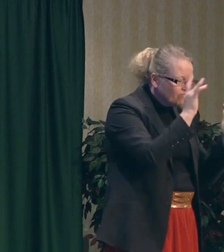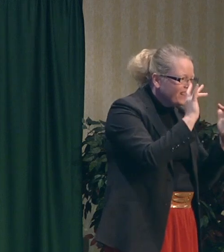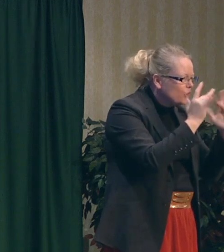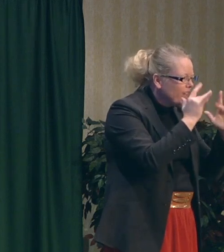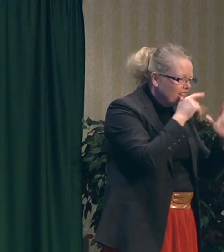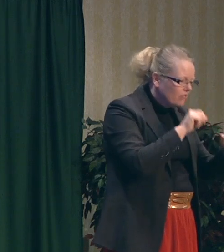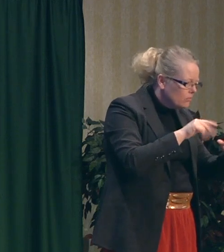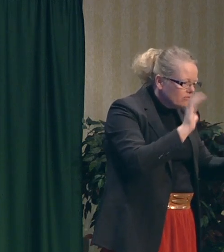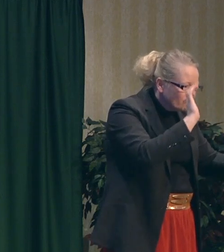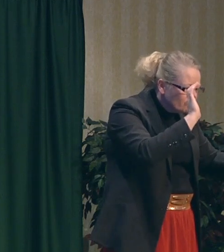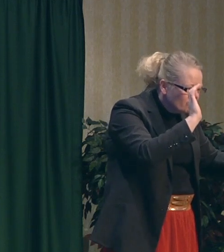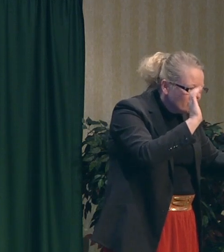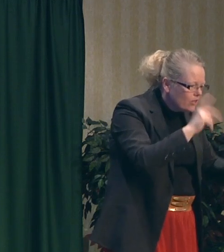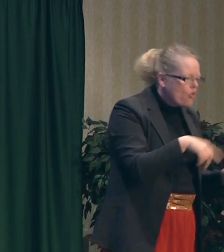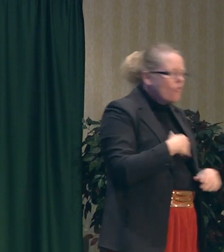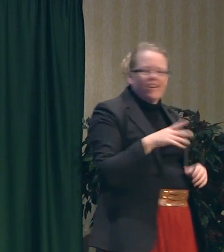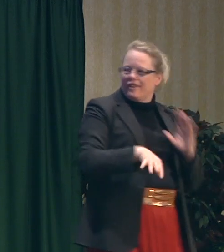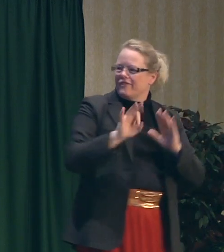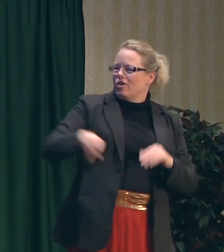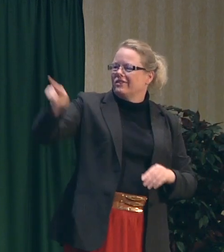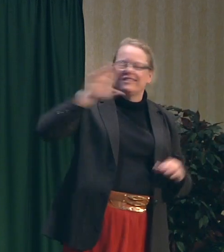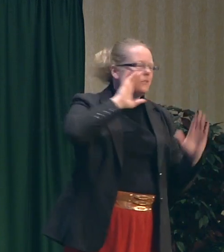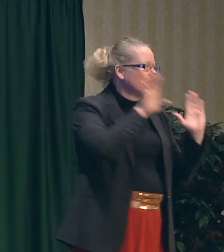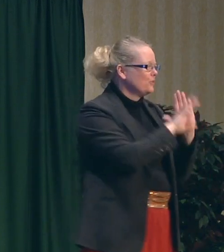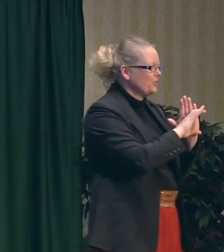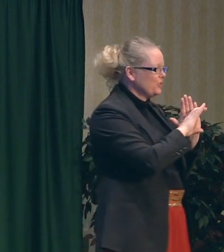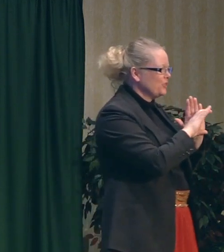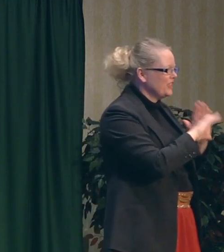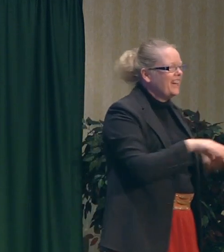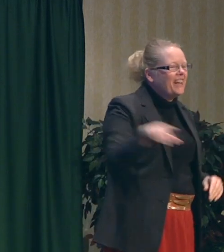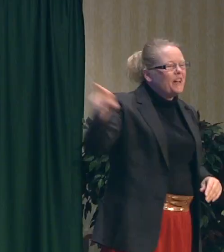I use Google to search graphics, and I use that